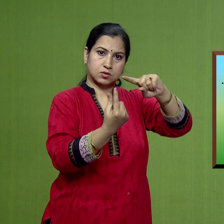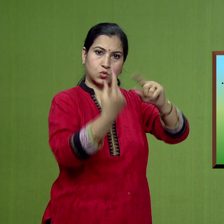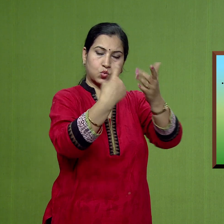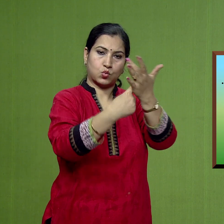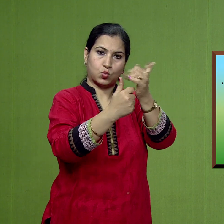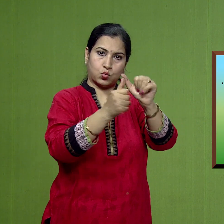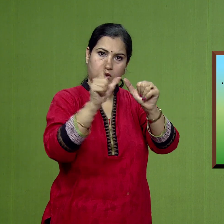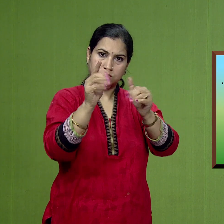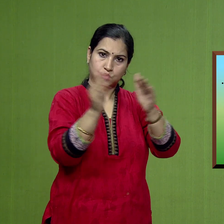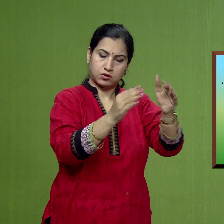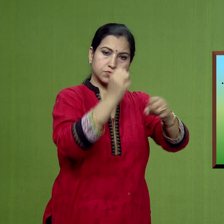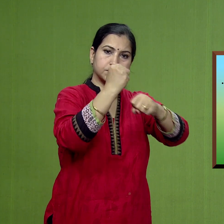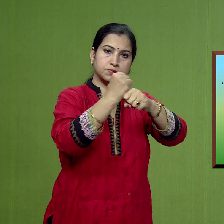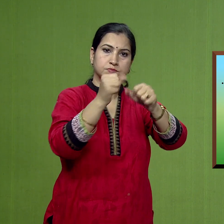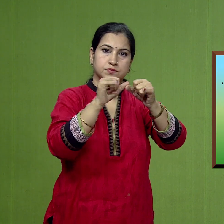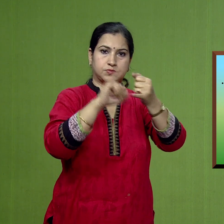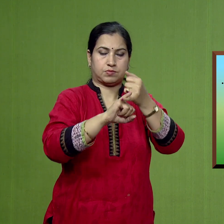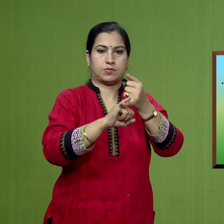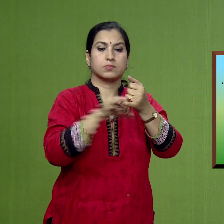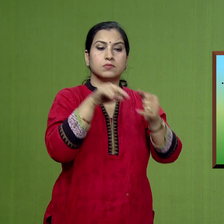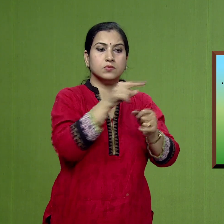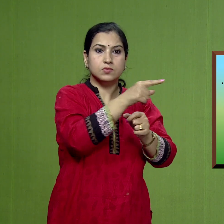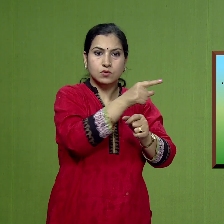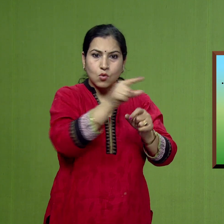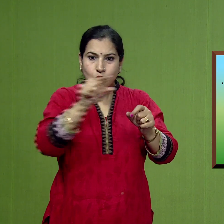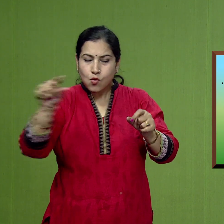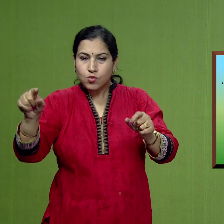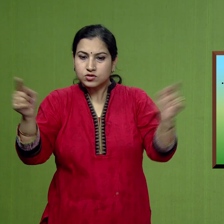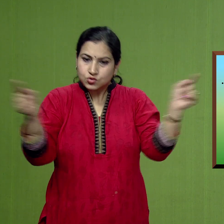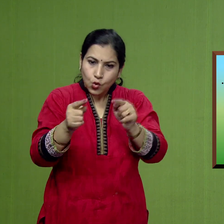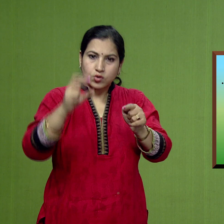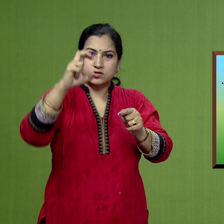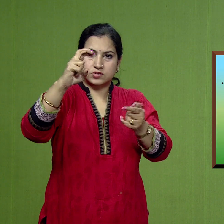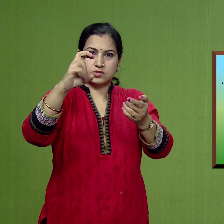So, CNG is the short form of compact natural gas.